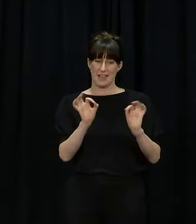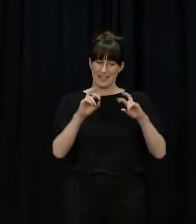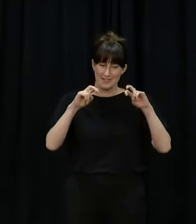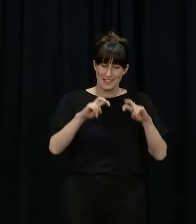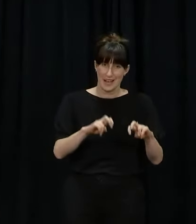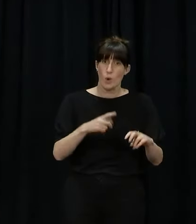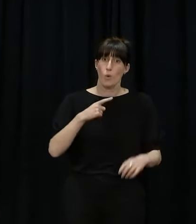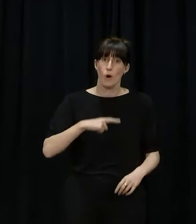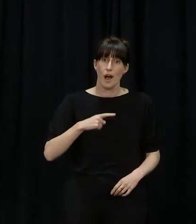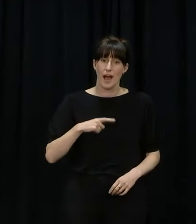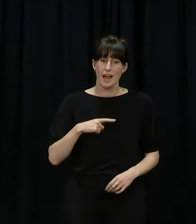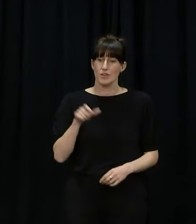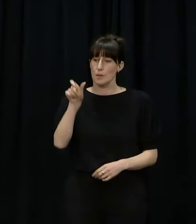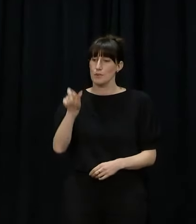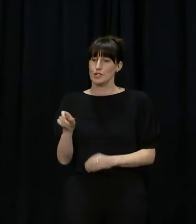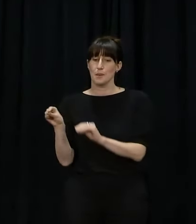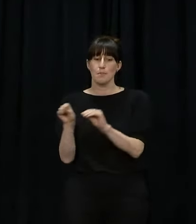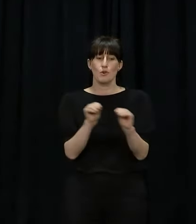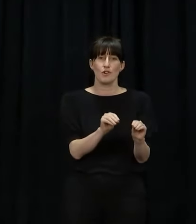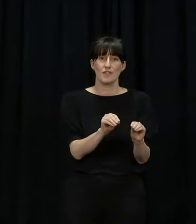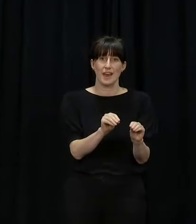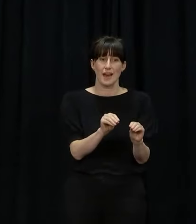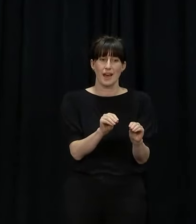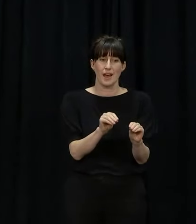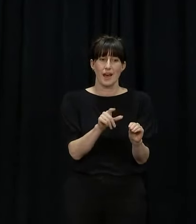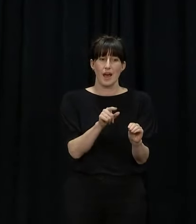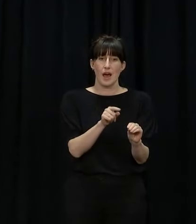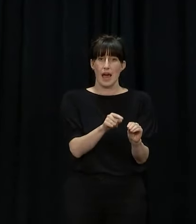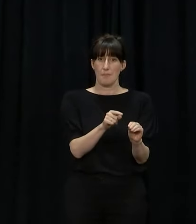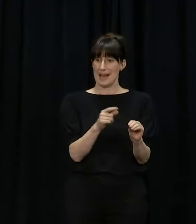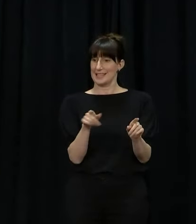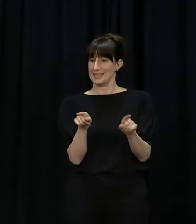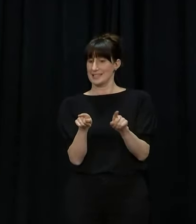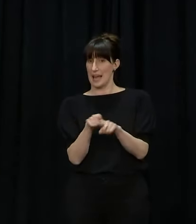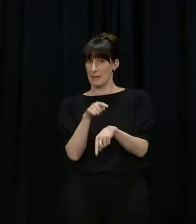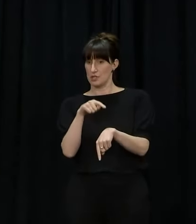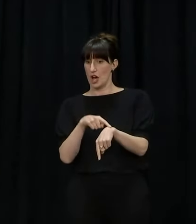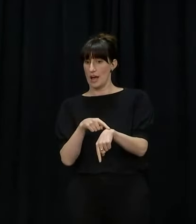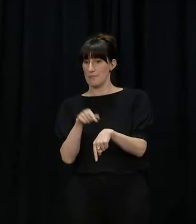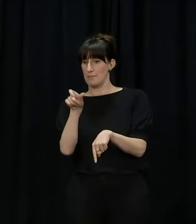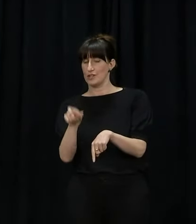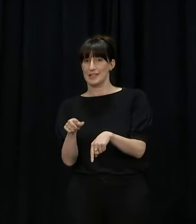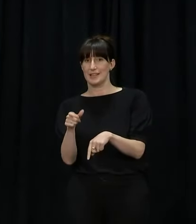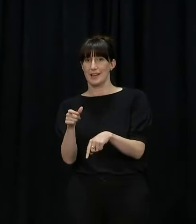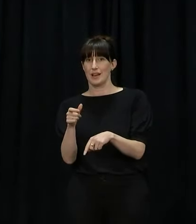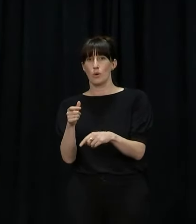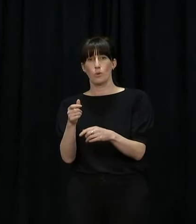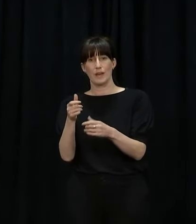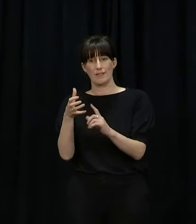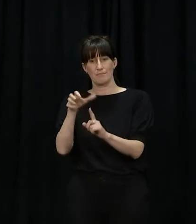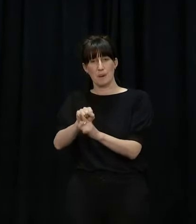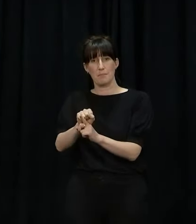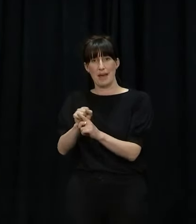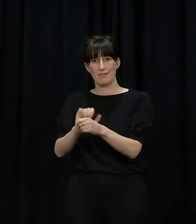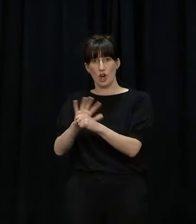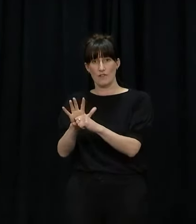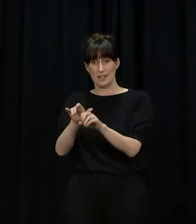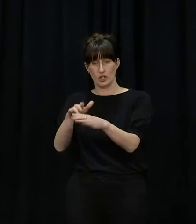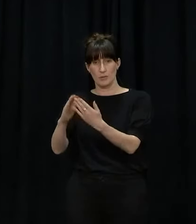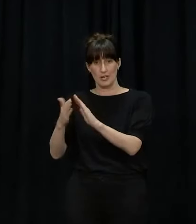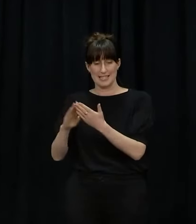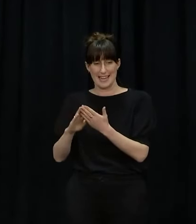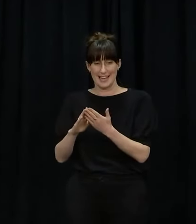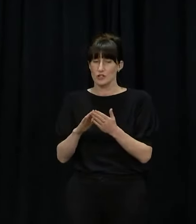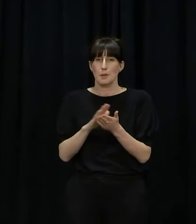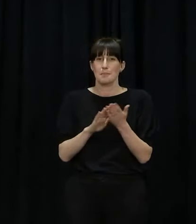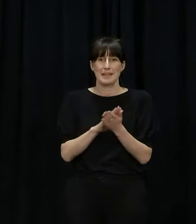and days after symptom onset in a number of our other cases. So let's break down the possible points where contact with this